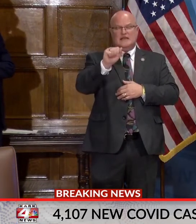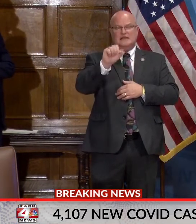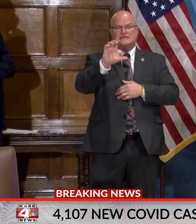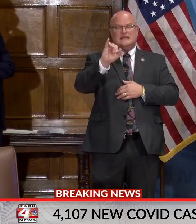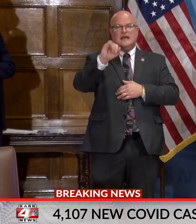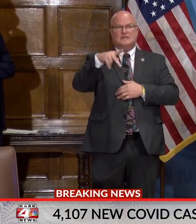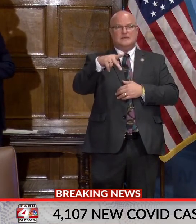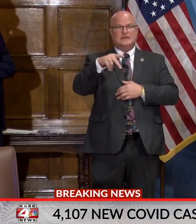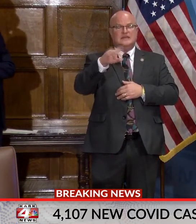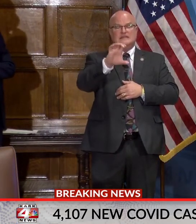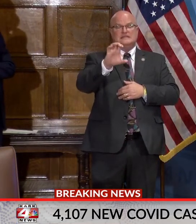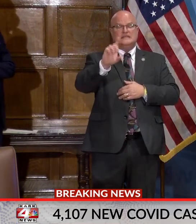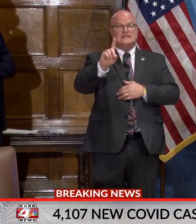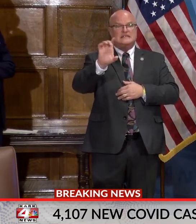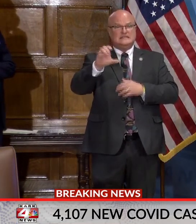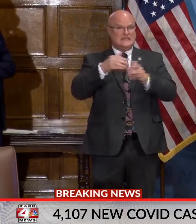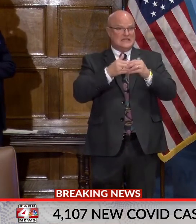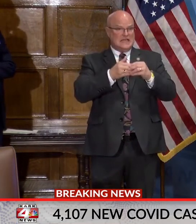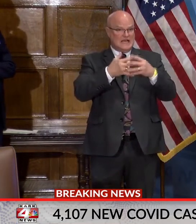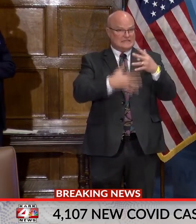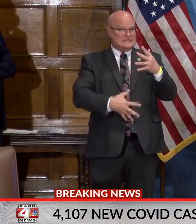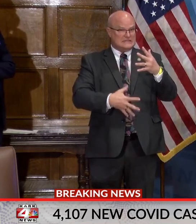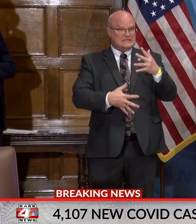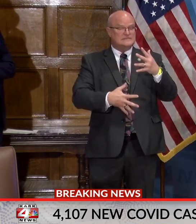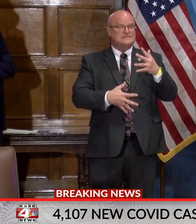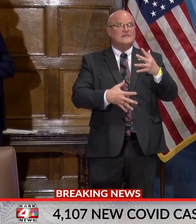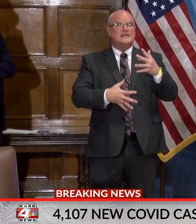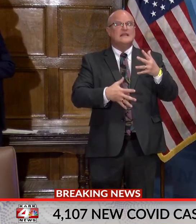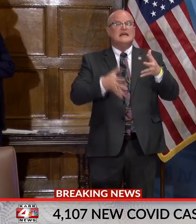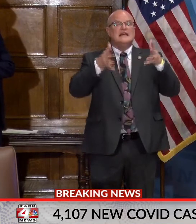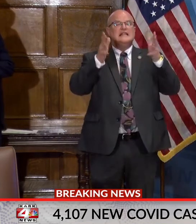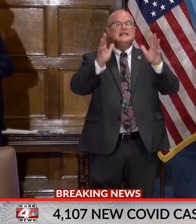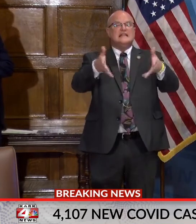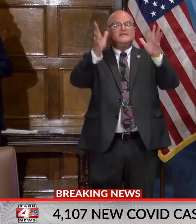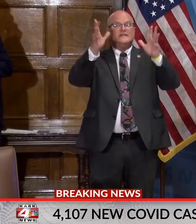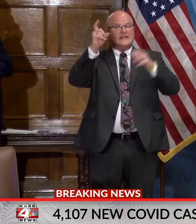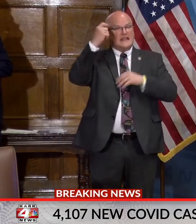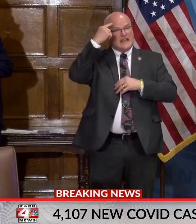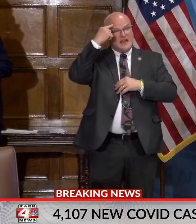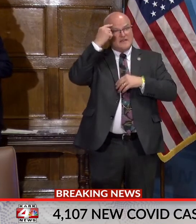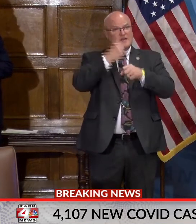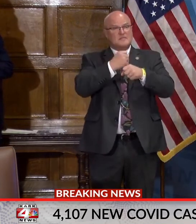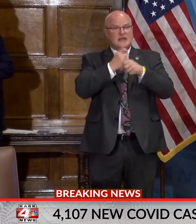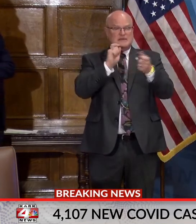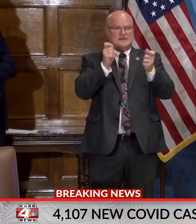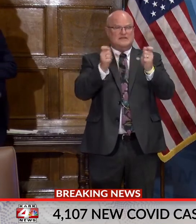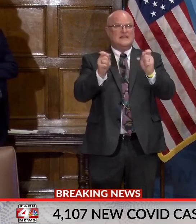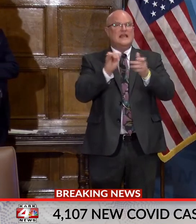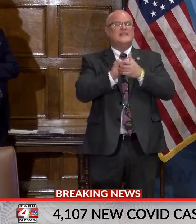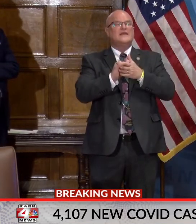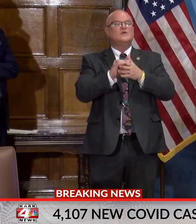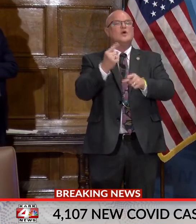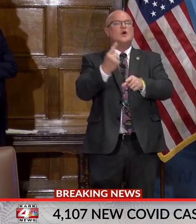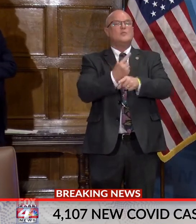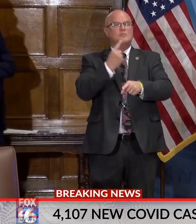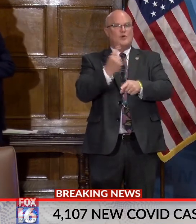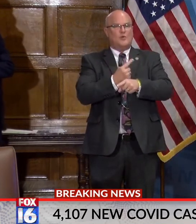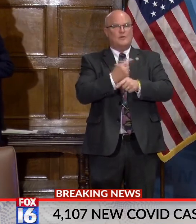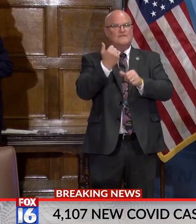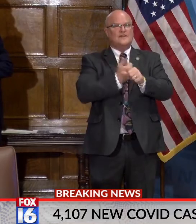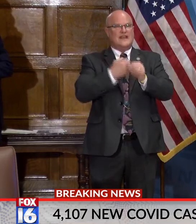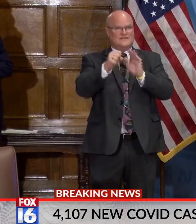is the CDC guidance organization, left it to the governors to make modifications that were appropriate to